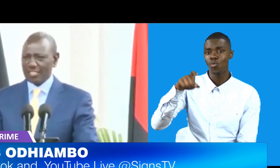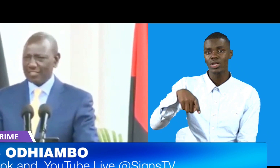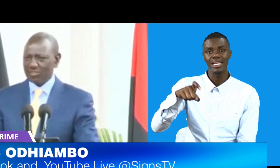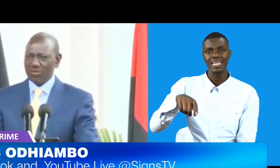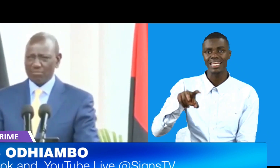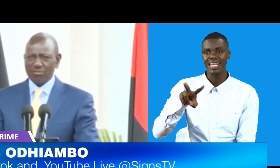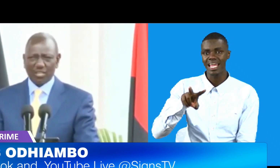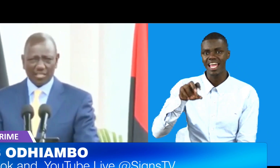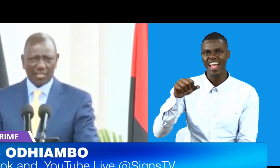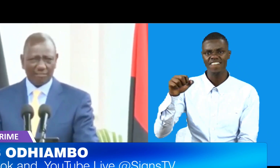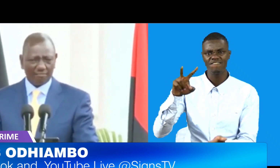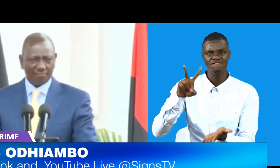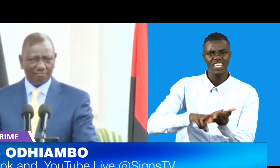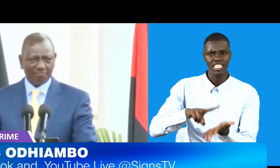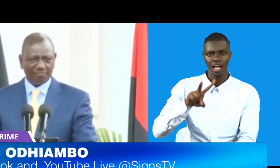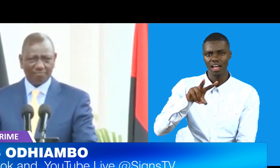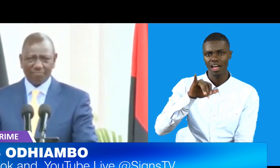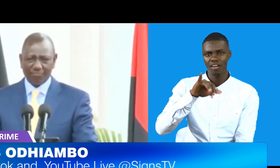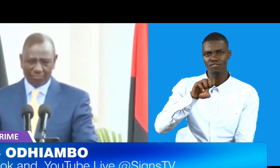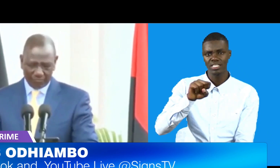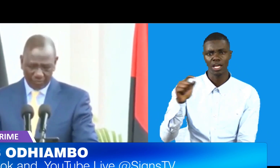visa to come to Kenya.